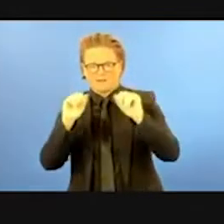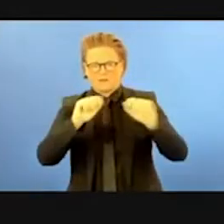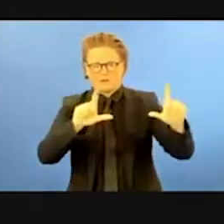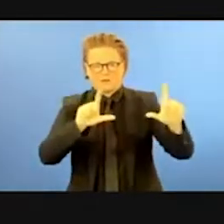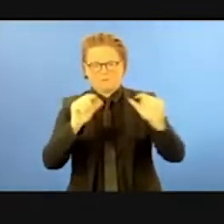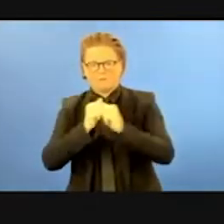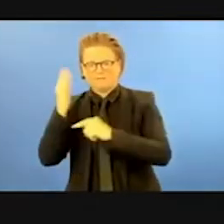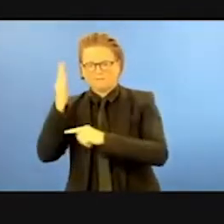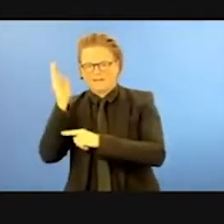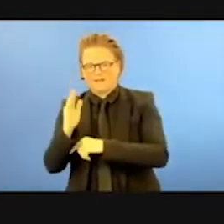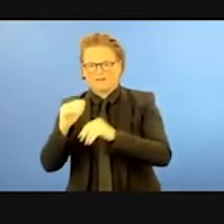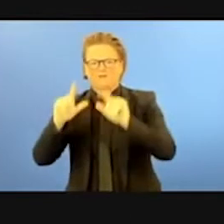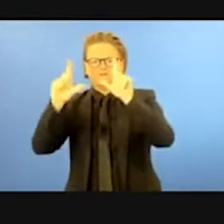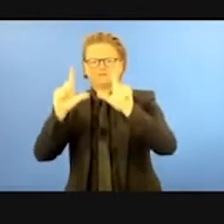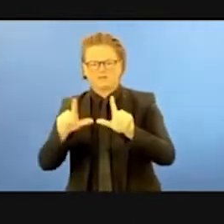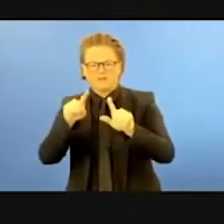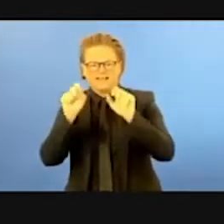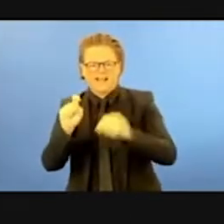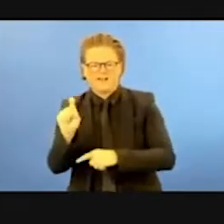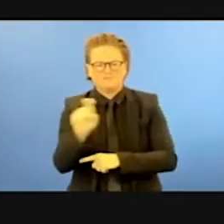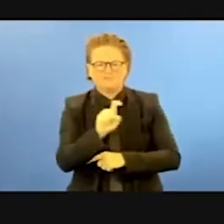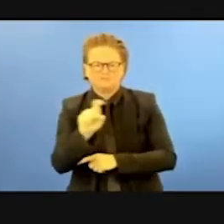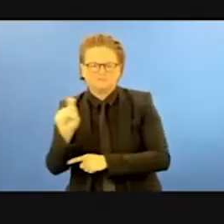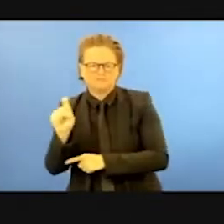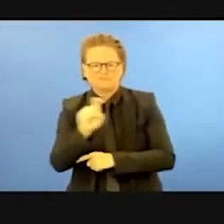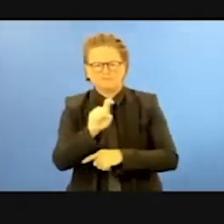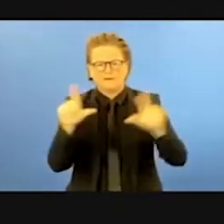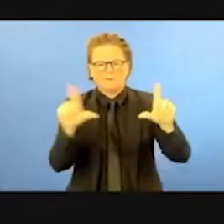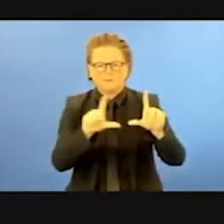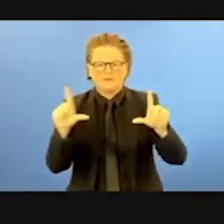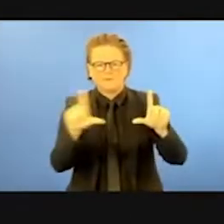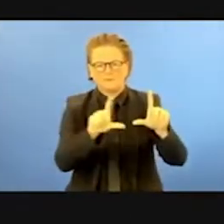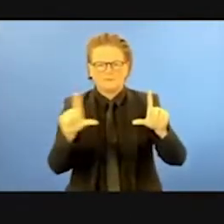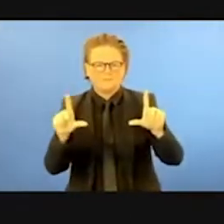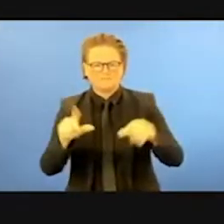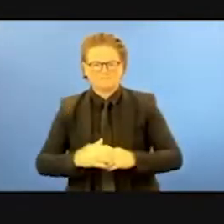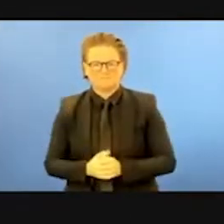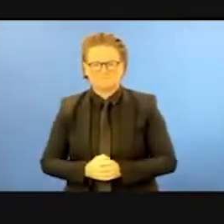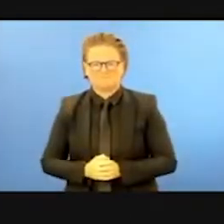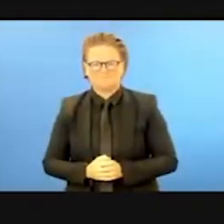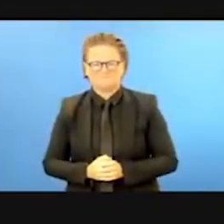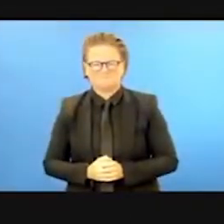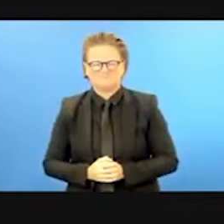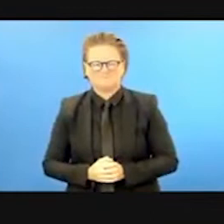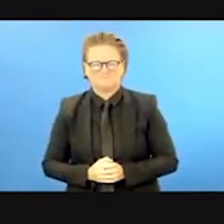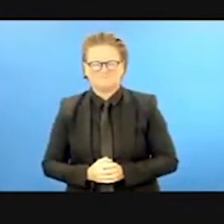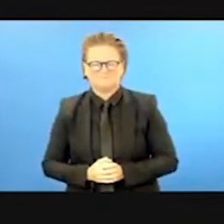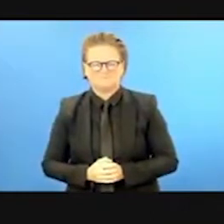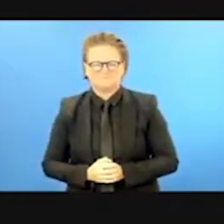speaker views, there is a gray divider line that you can slide left or right to increase the viewable size of each side.